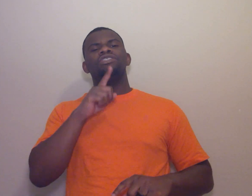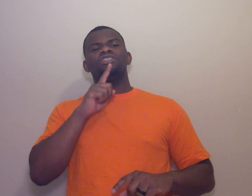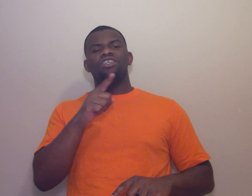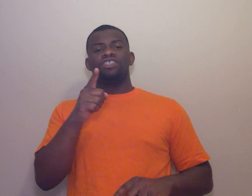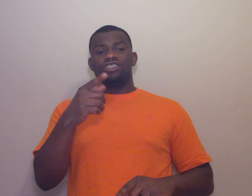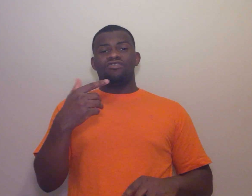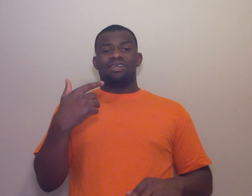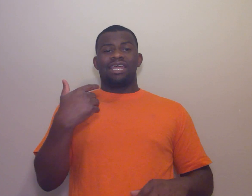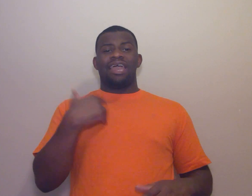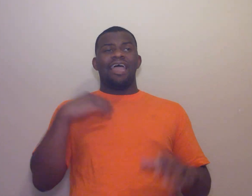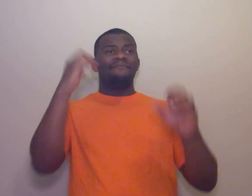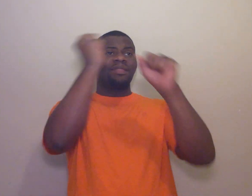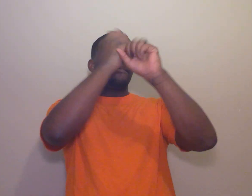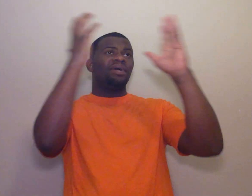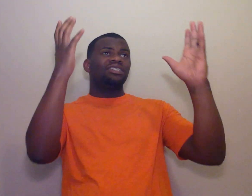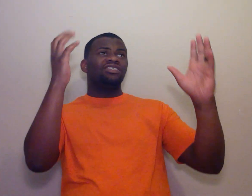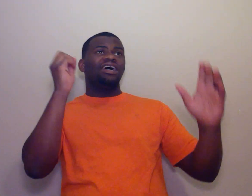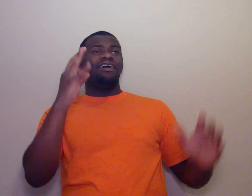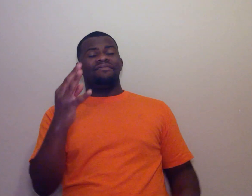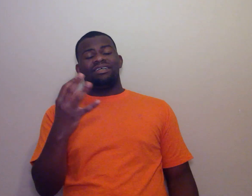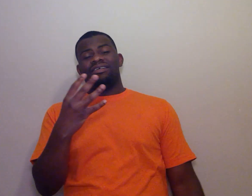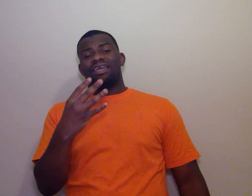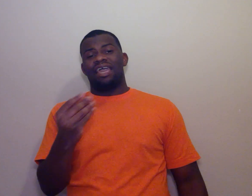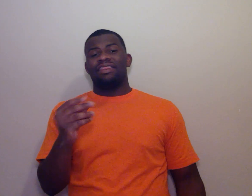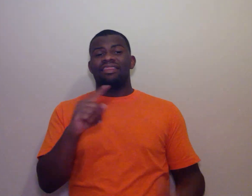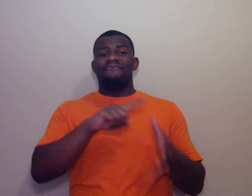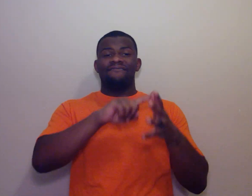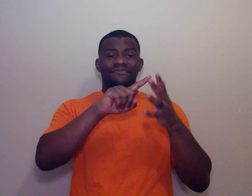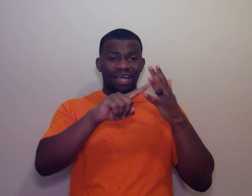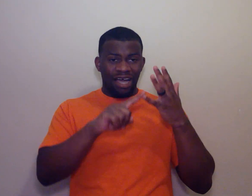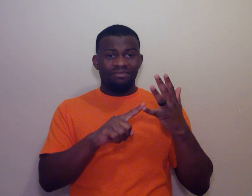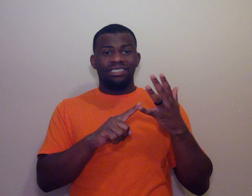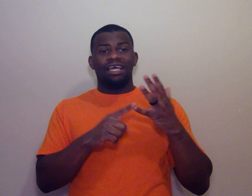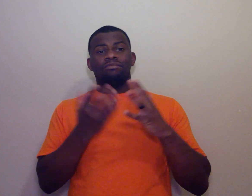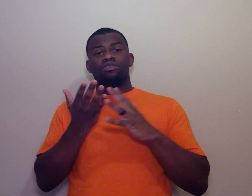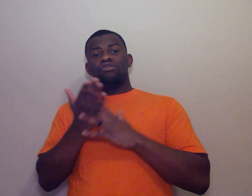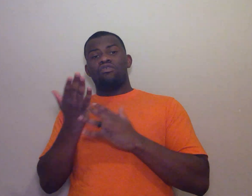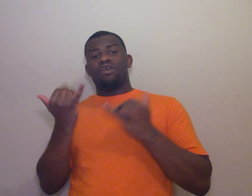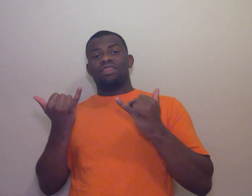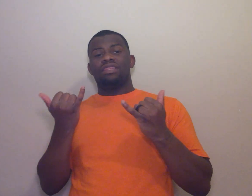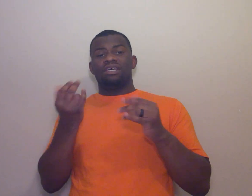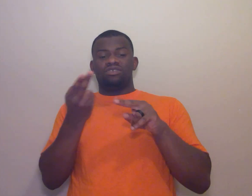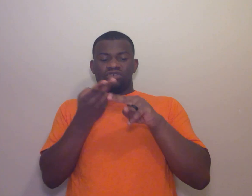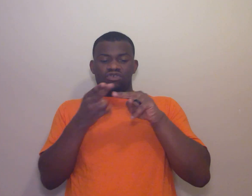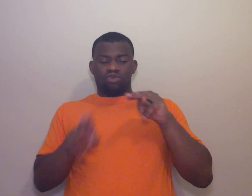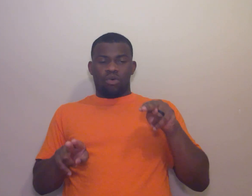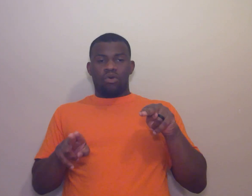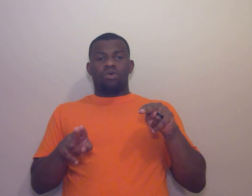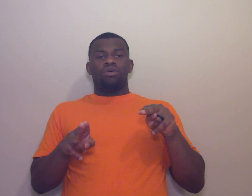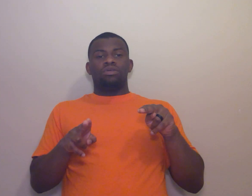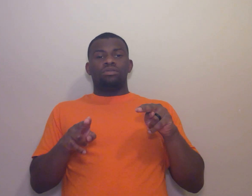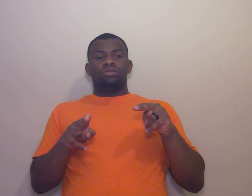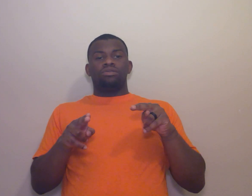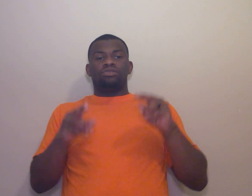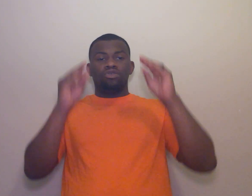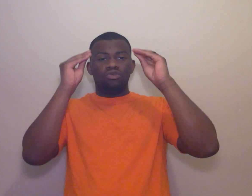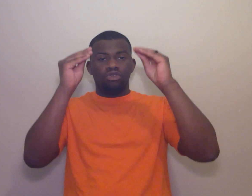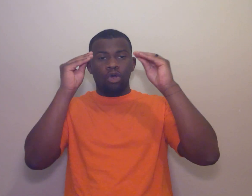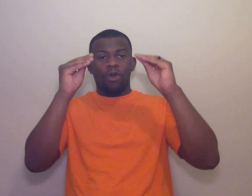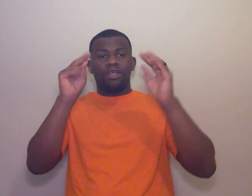of it and the flow and the 5 steps through this short tutorial video. So of course, what are the